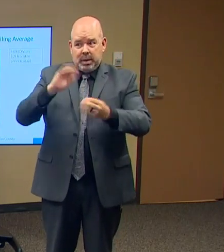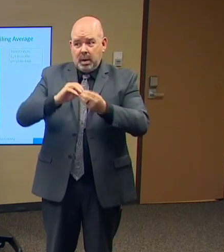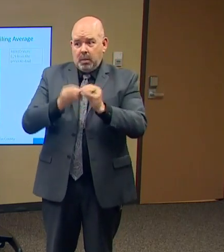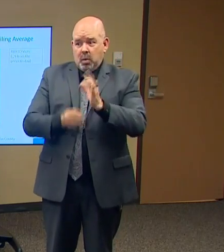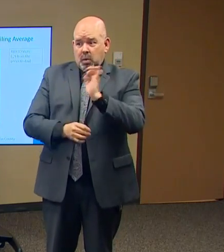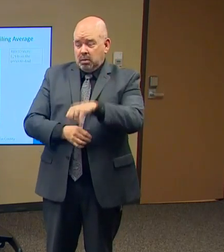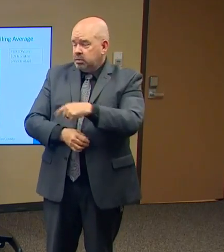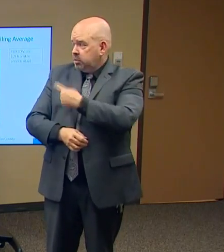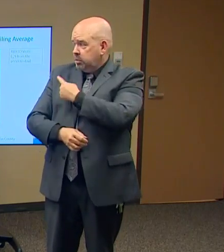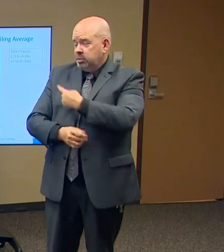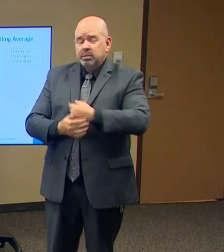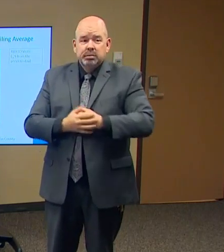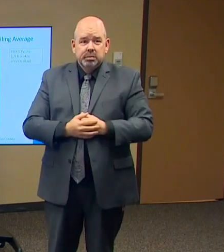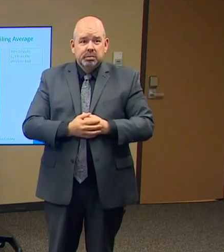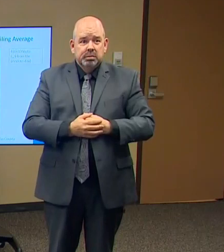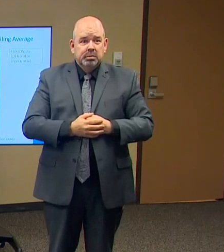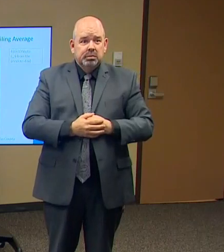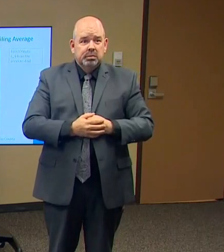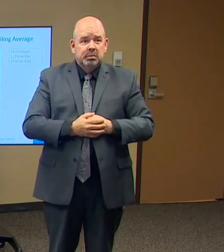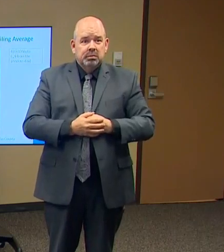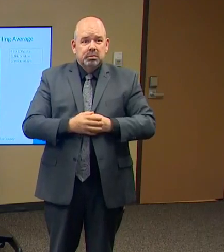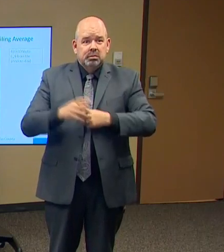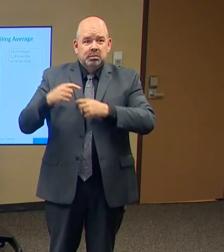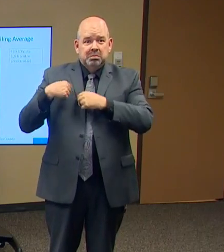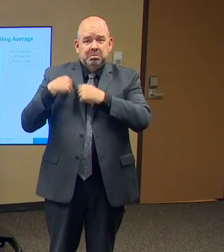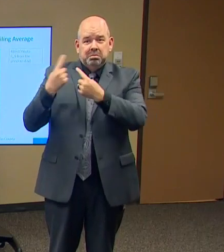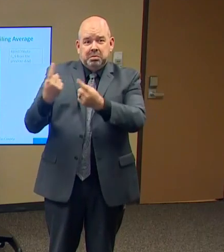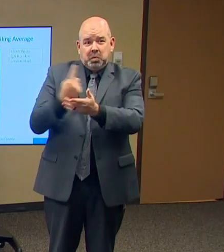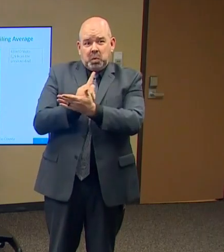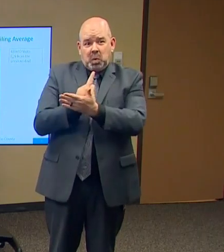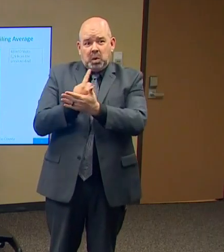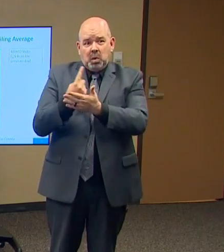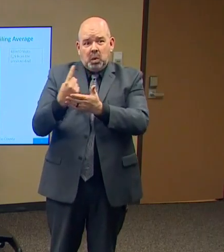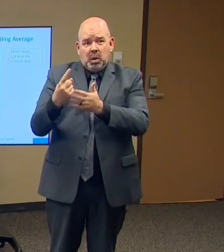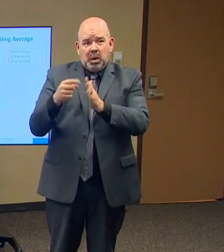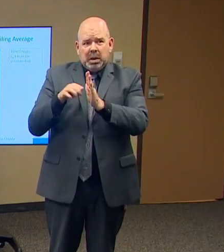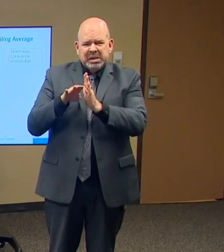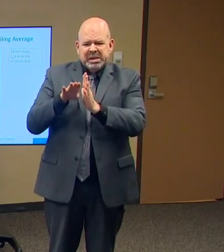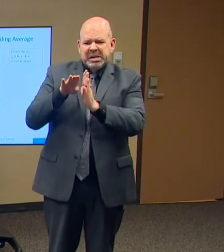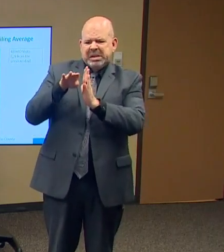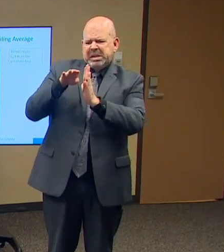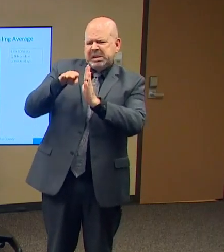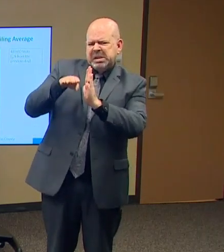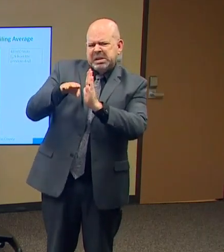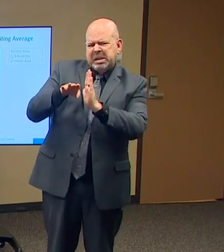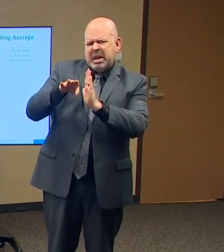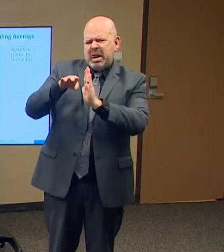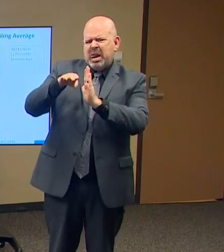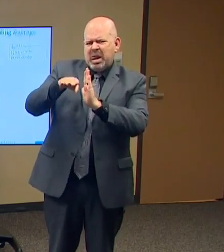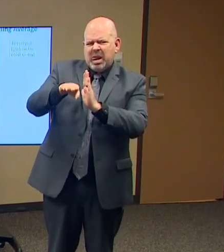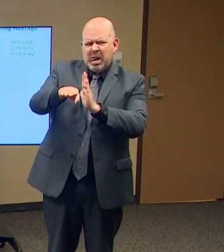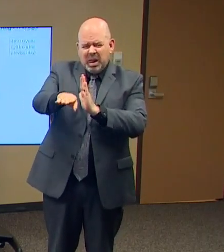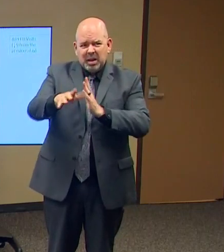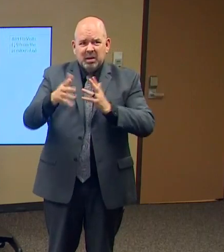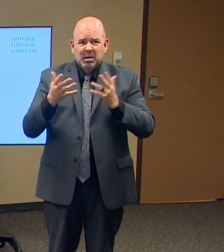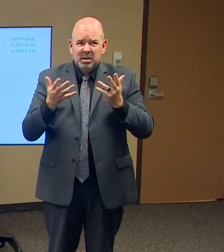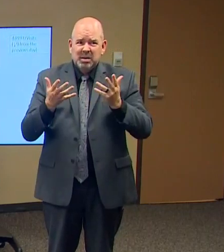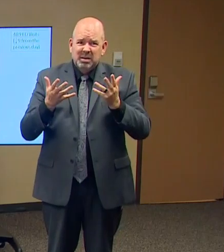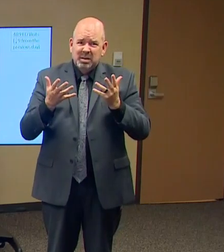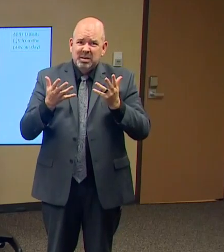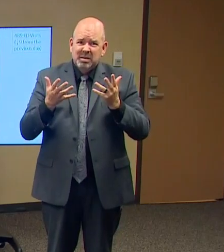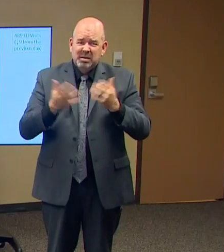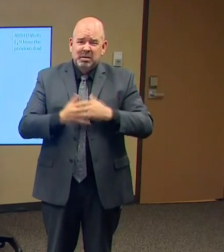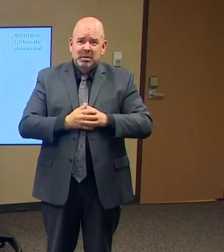the last week, you can clearly see it's going up. We've been flat. We've been